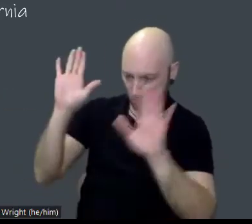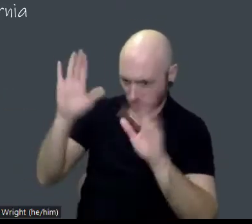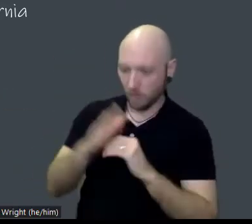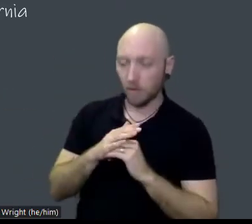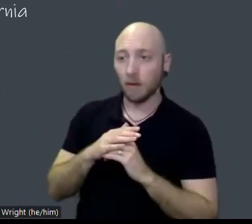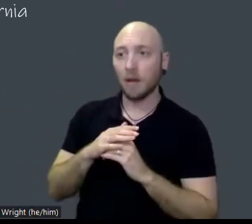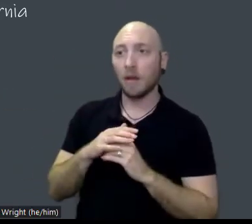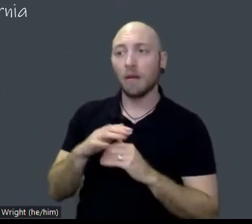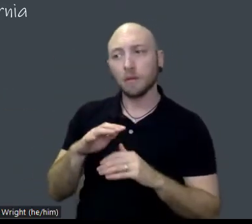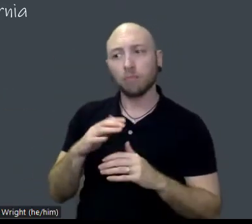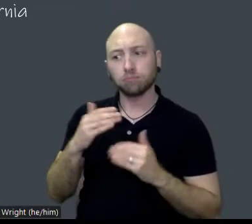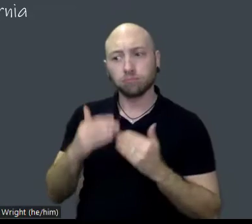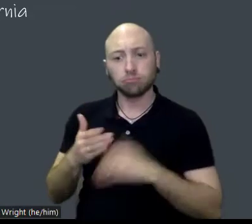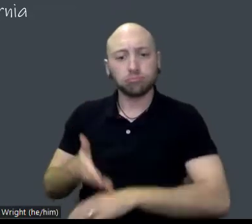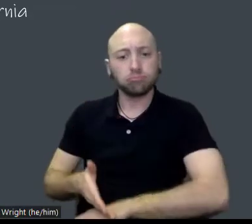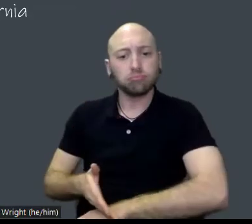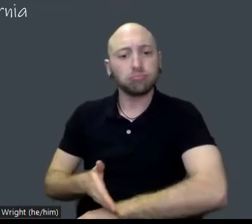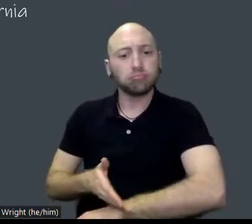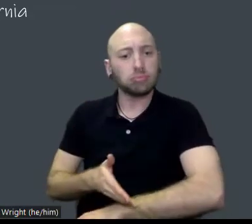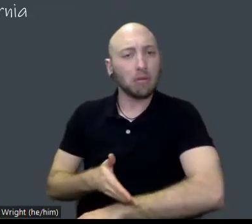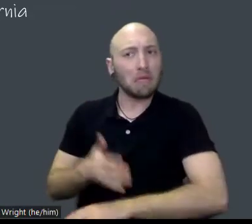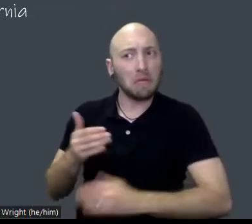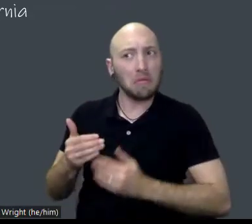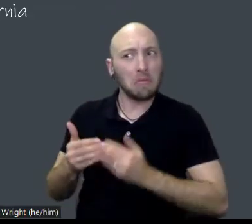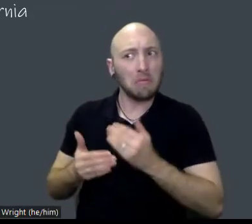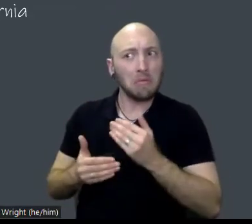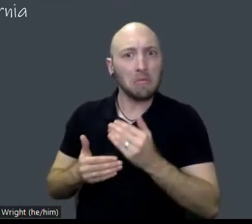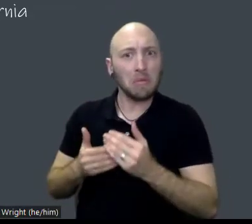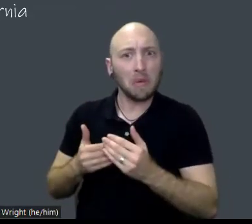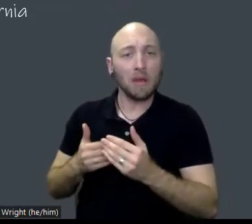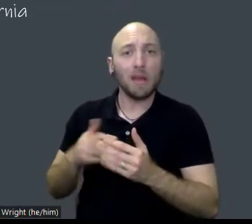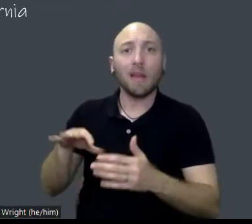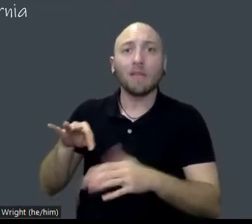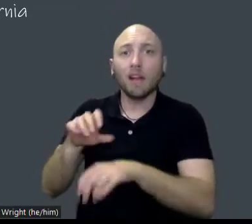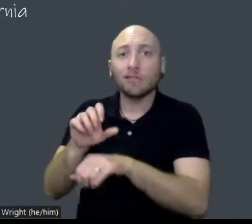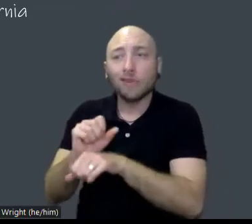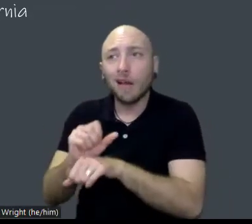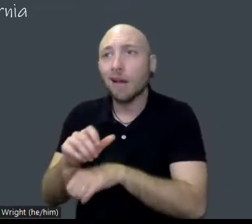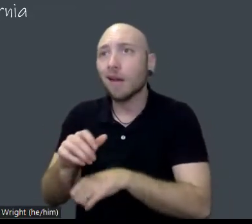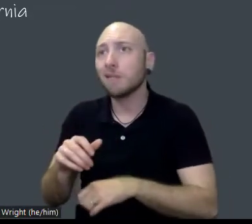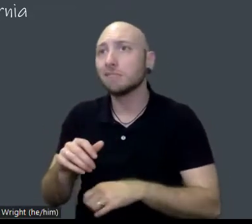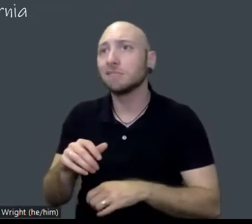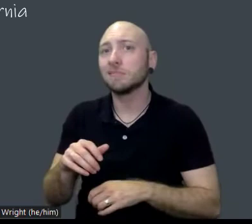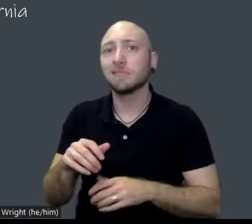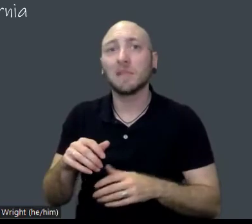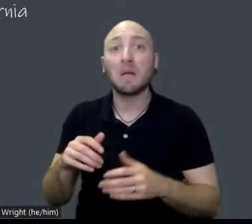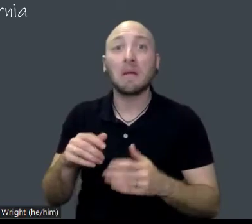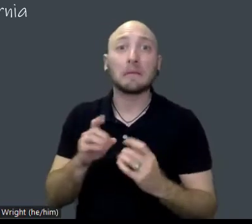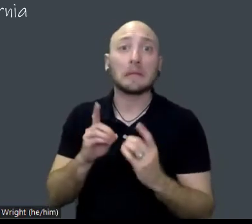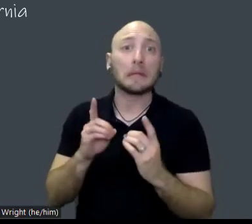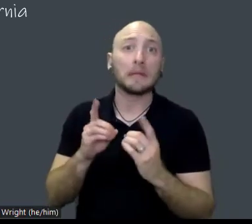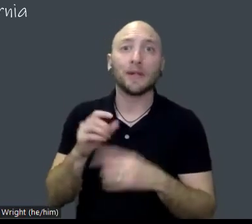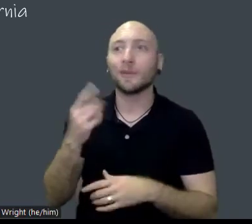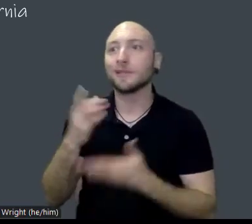like pull my life together a little bit for a little while, work a little bit, like get in a relationship with one girl